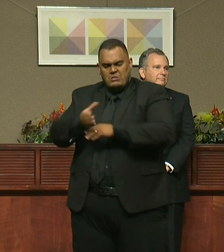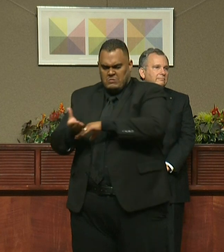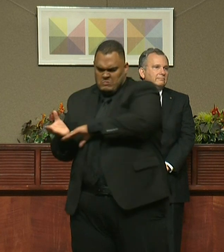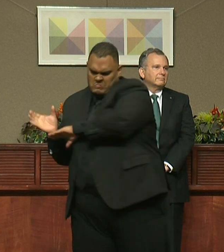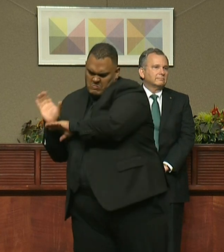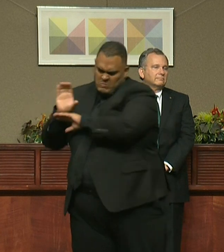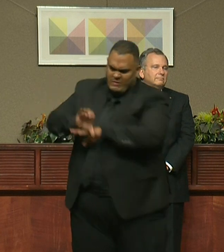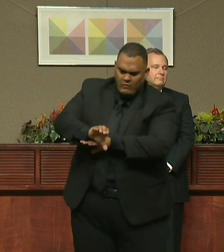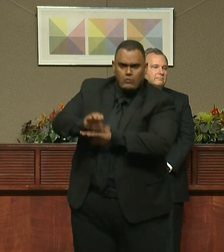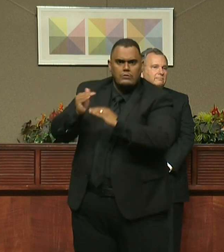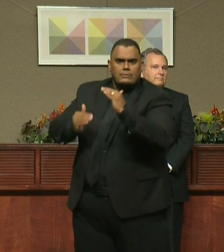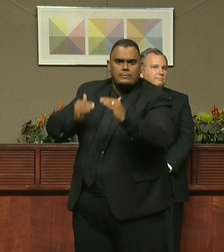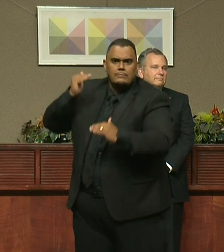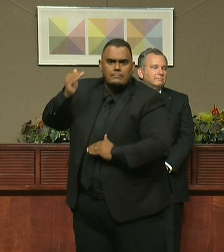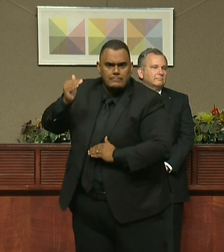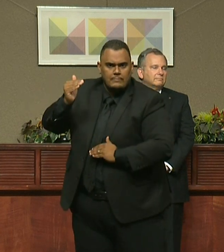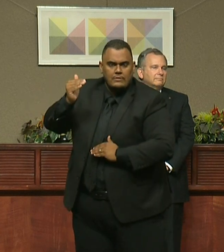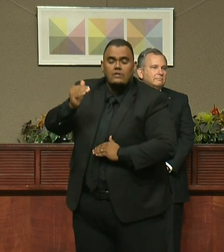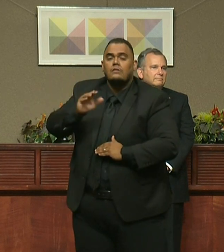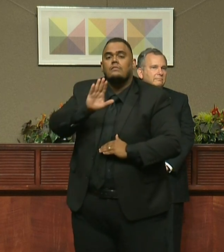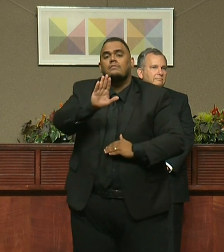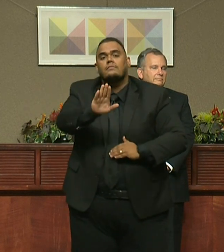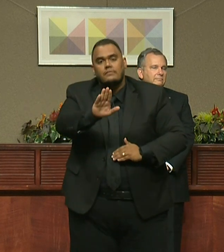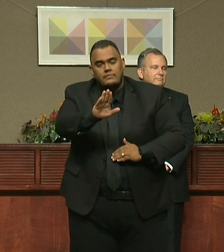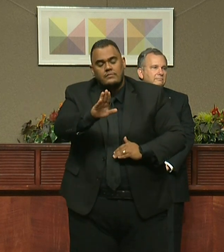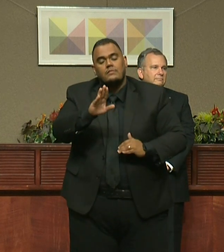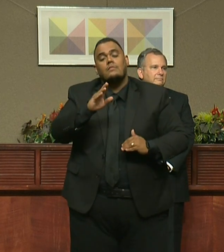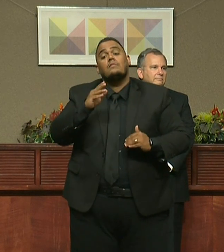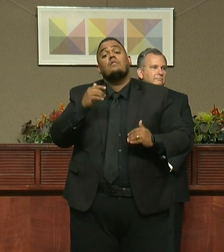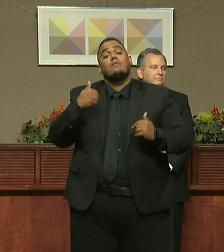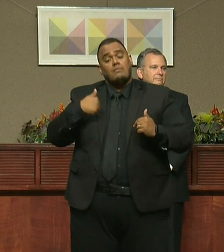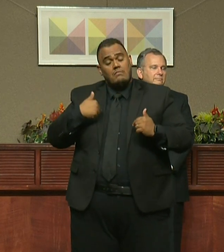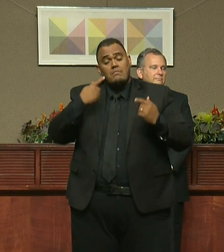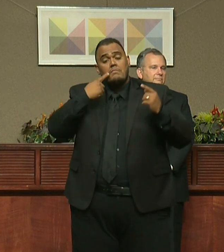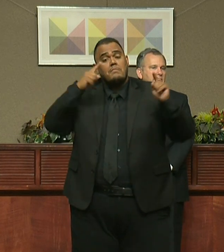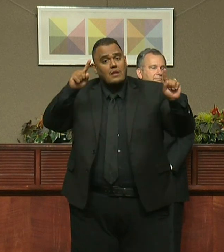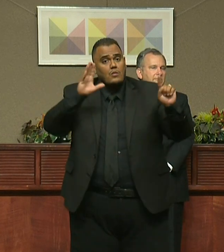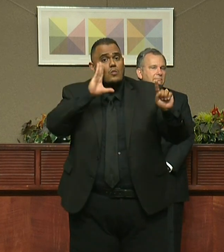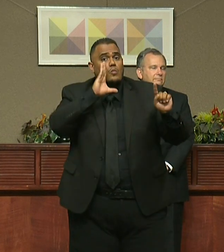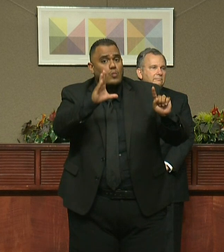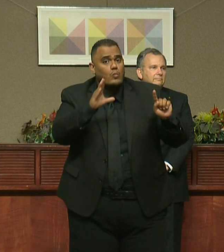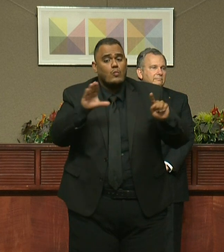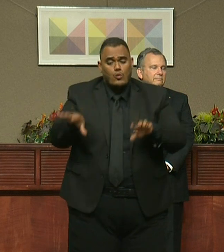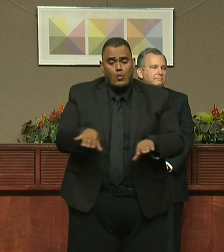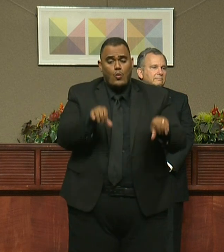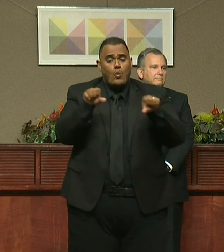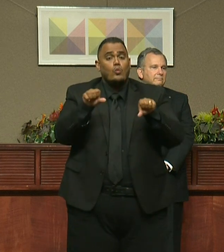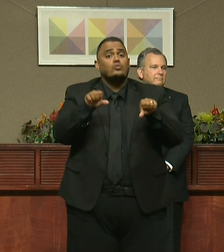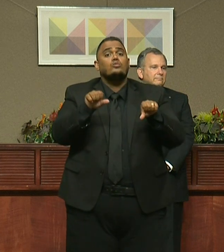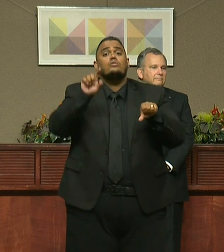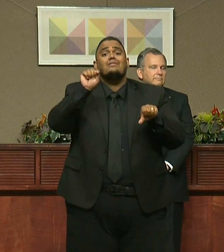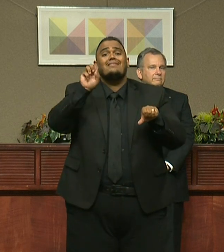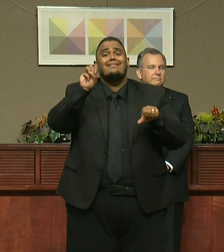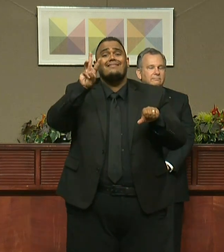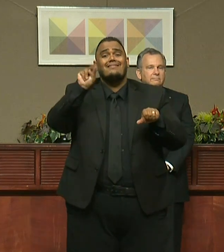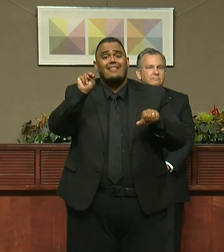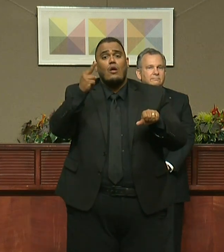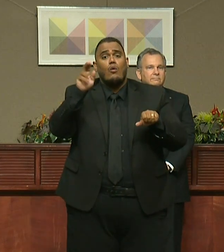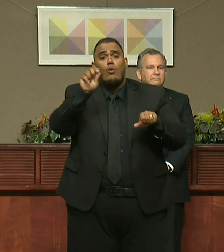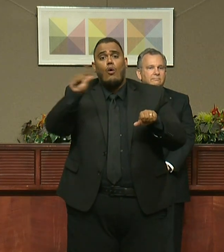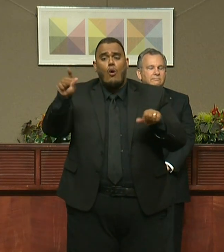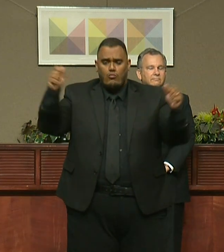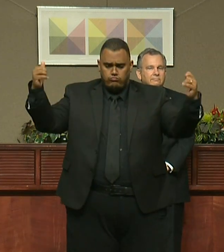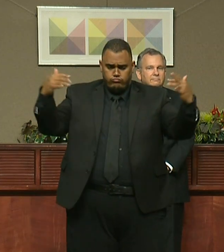be doing a town hall entitled Candid Conversations with